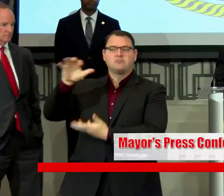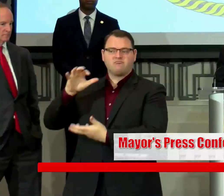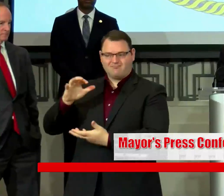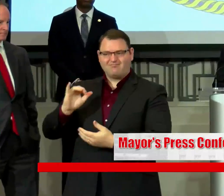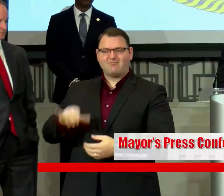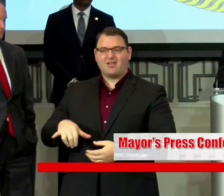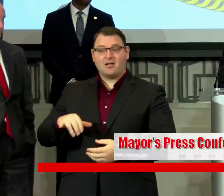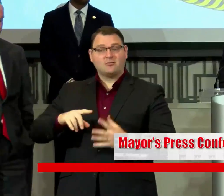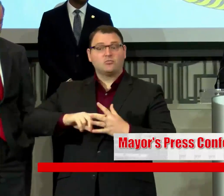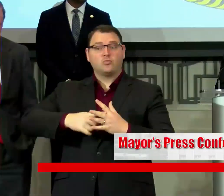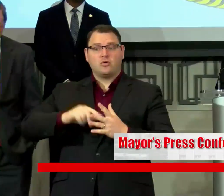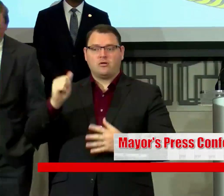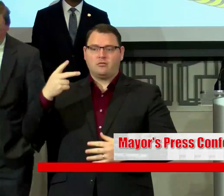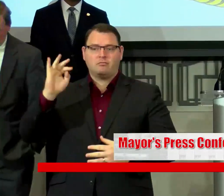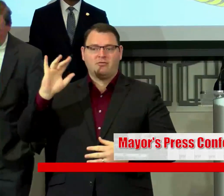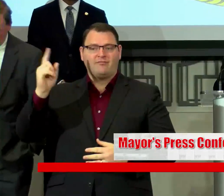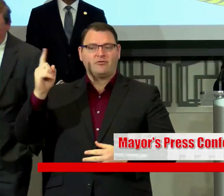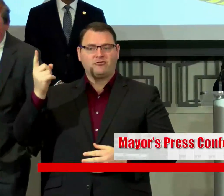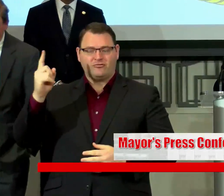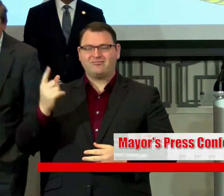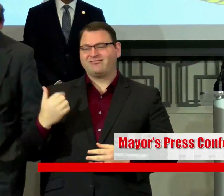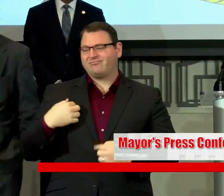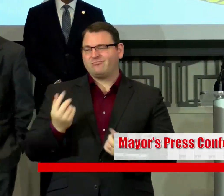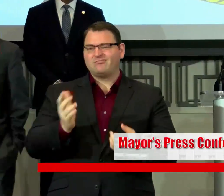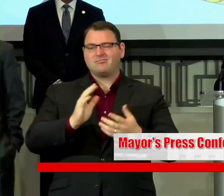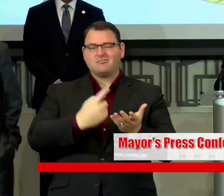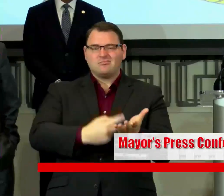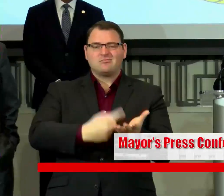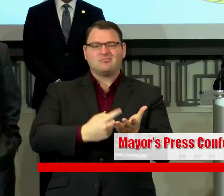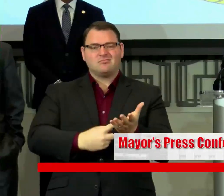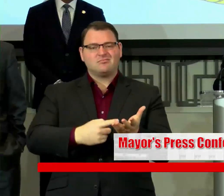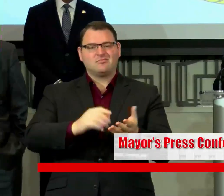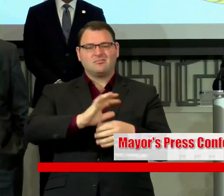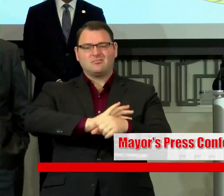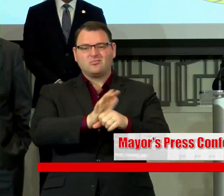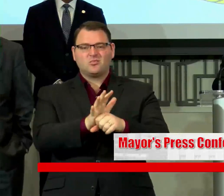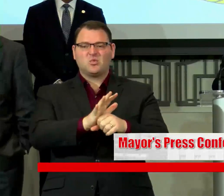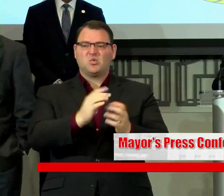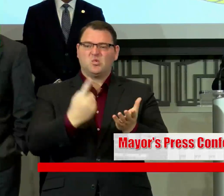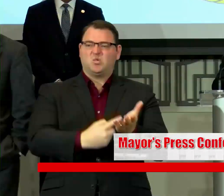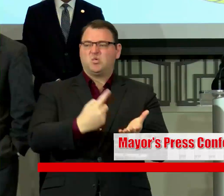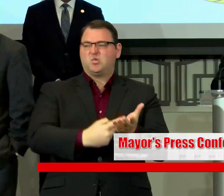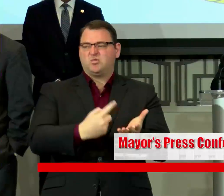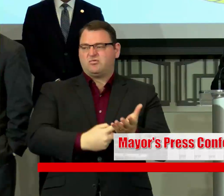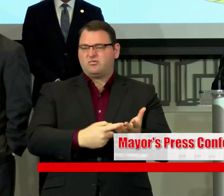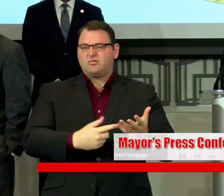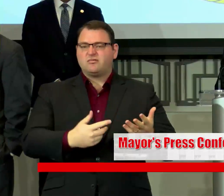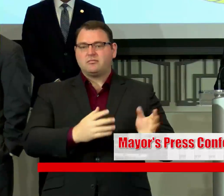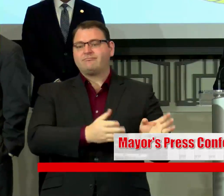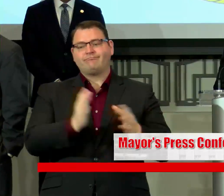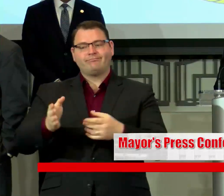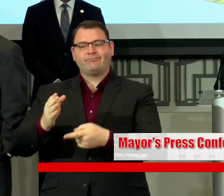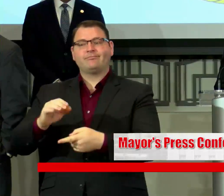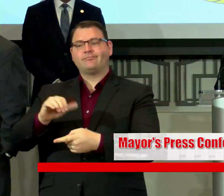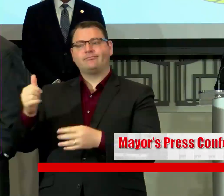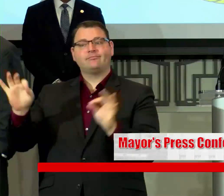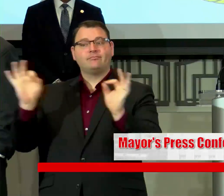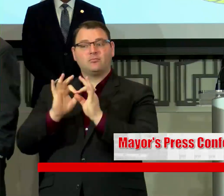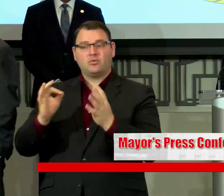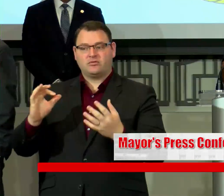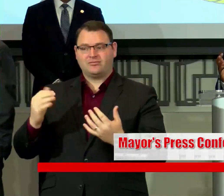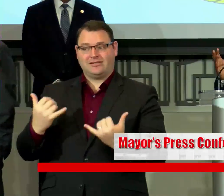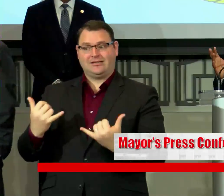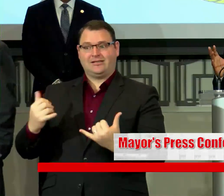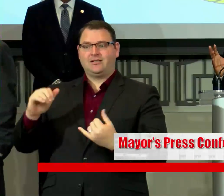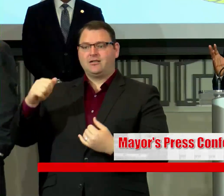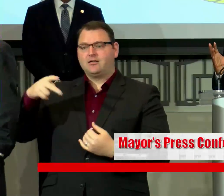C is the census. So please, the day is April the 1st, and most